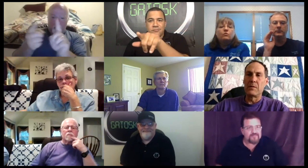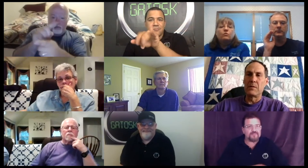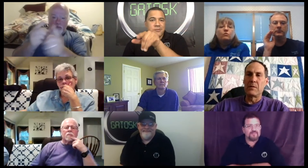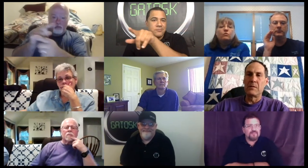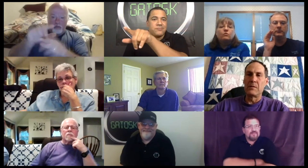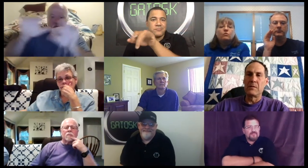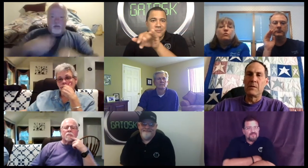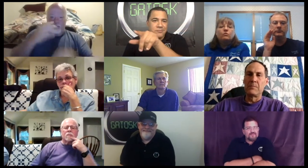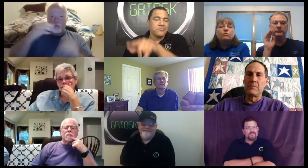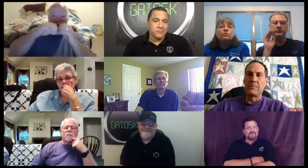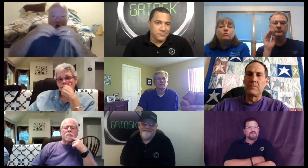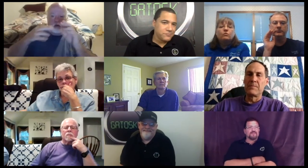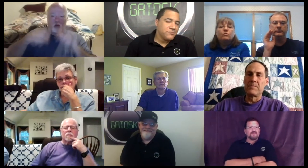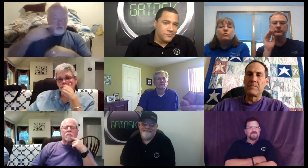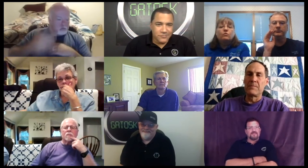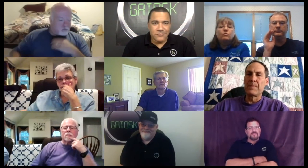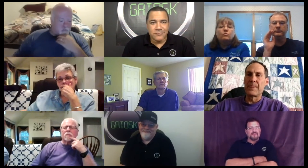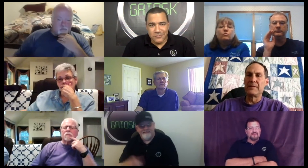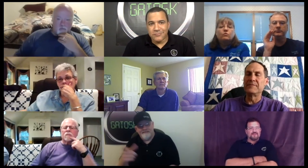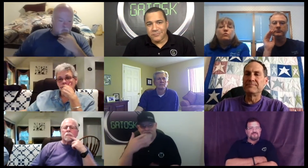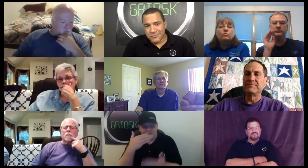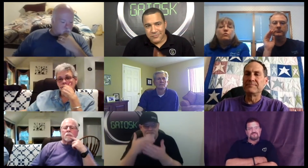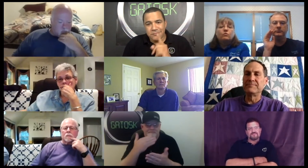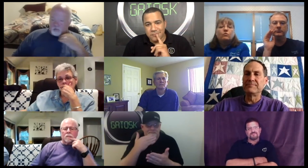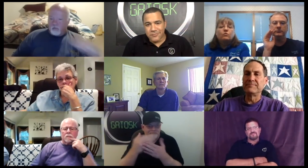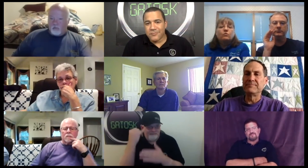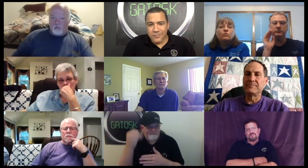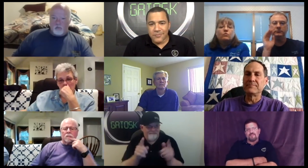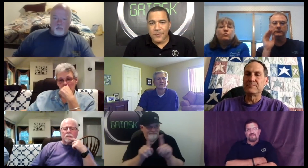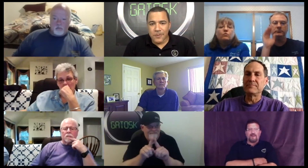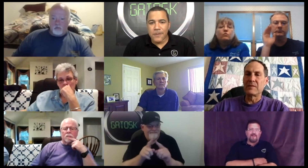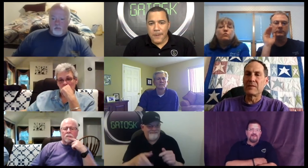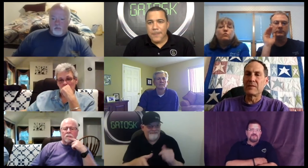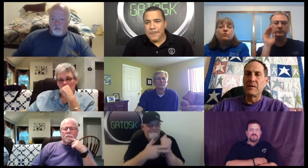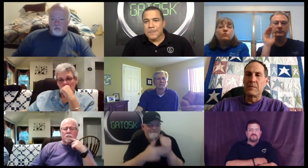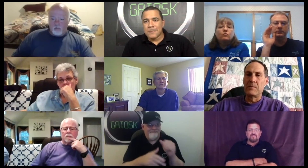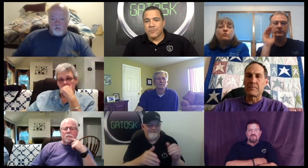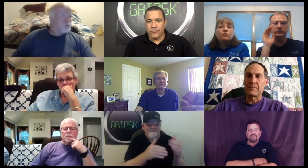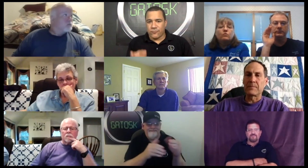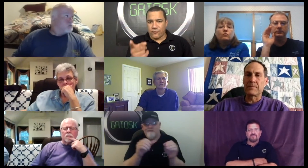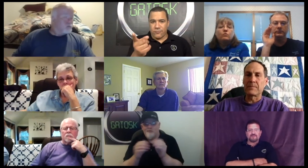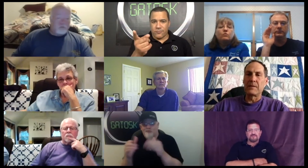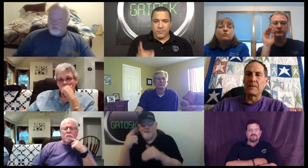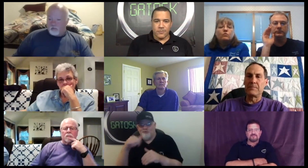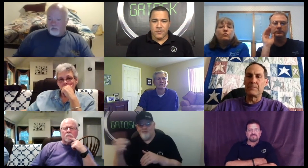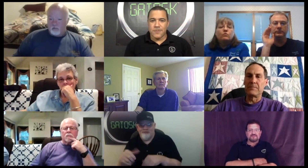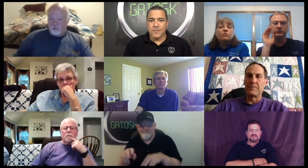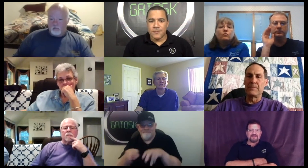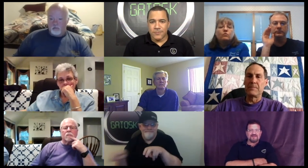possibly. Yeah, yeah. Like how Terry and Robert are doing. They're in the same room, right? That saves space. And there's room